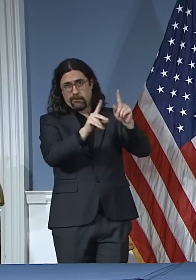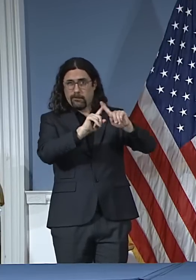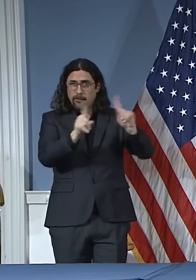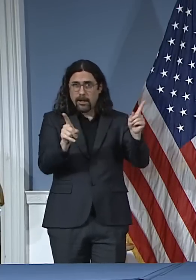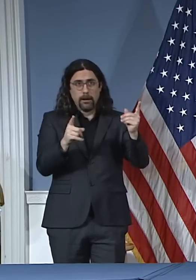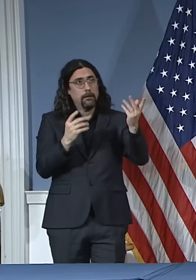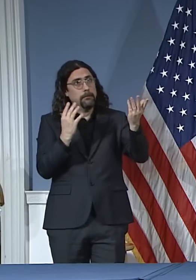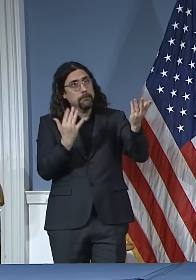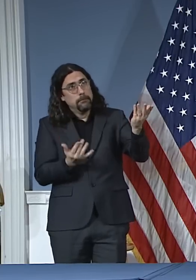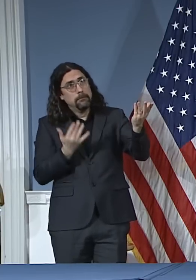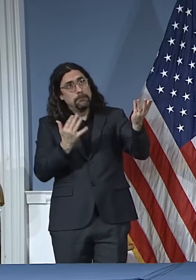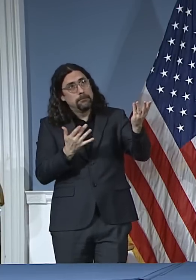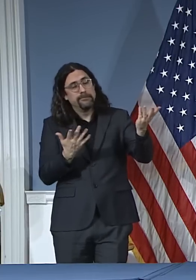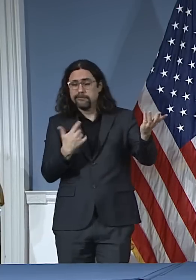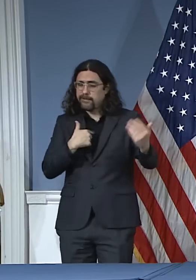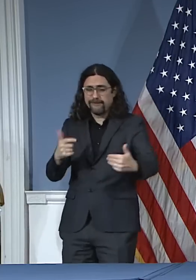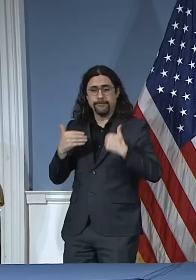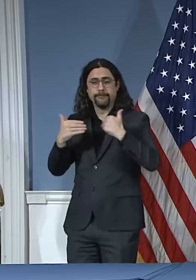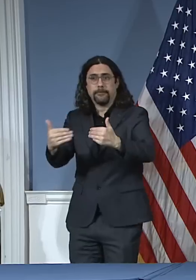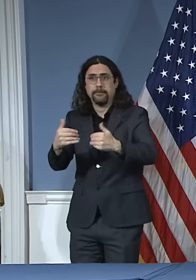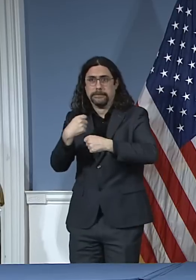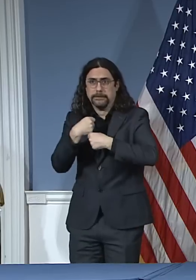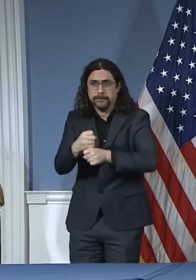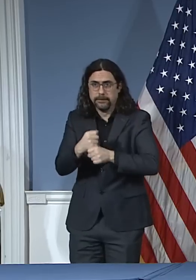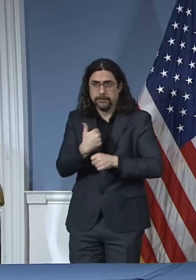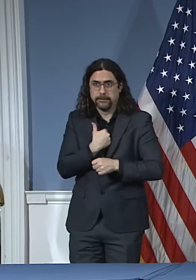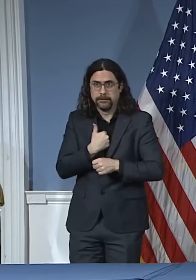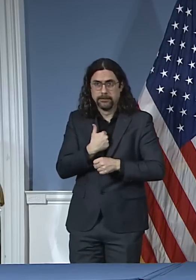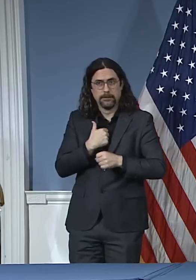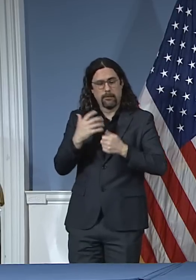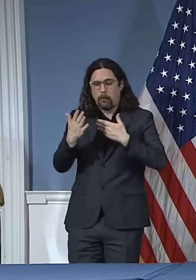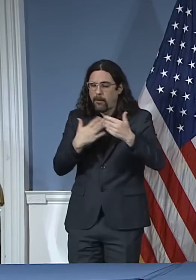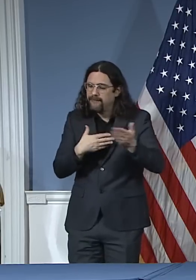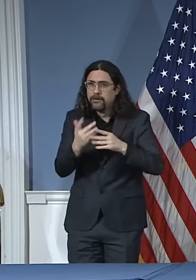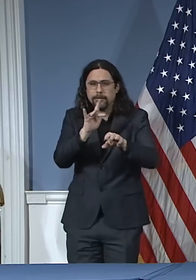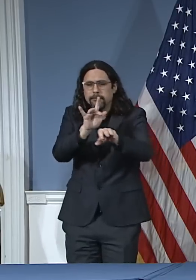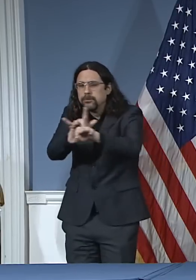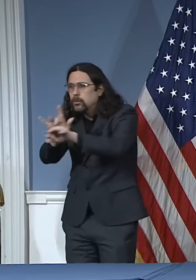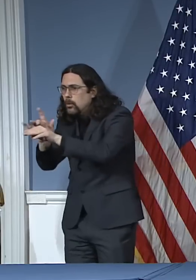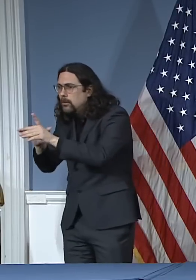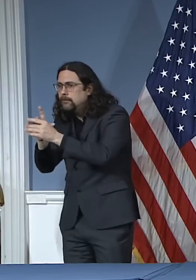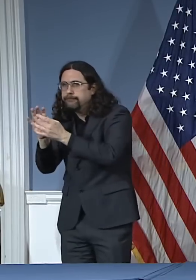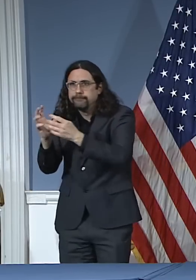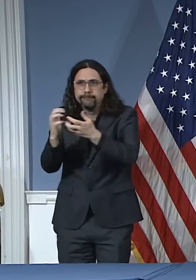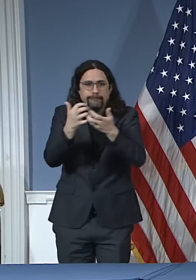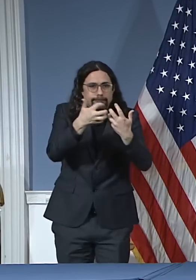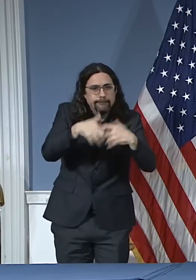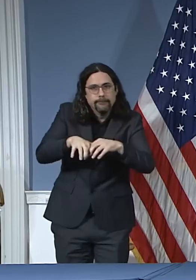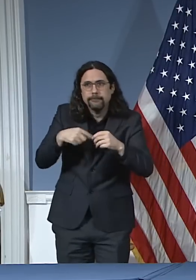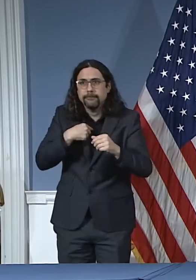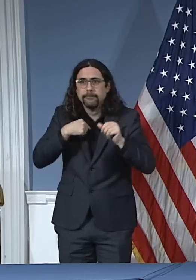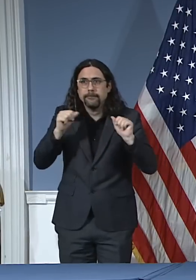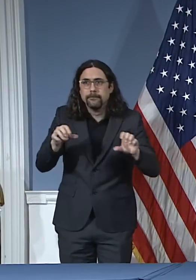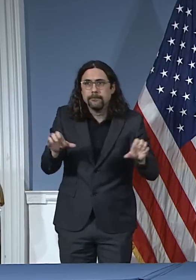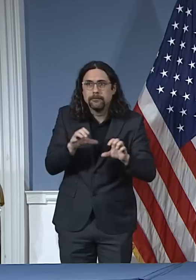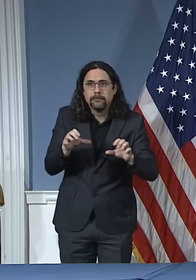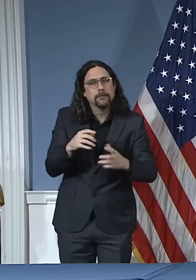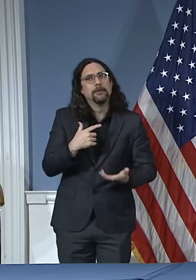it's still usable, we will produce it here. I want to thank Carl for taking on this role and all those who will be working with